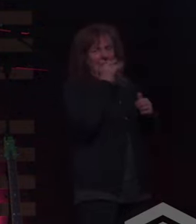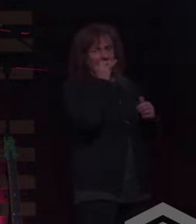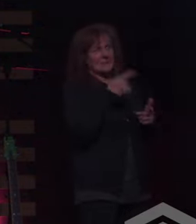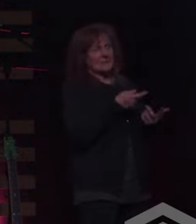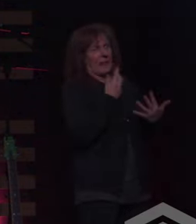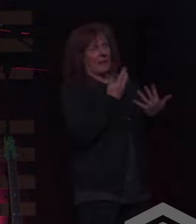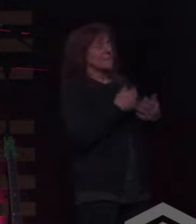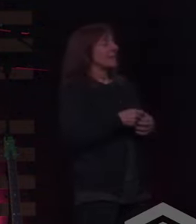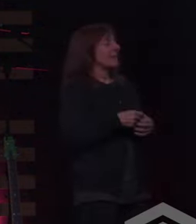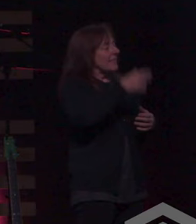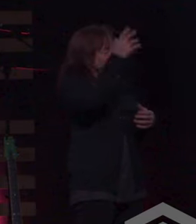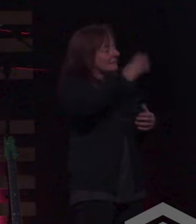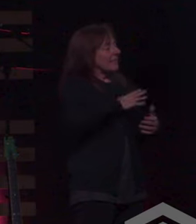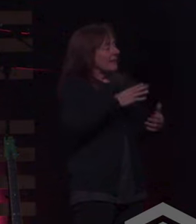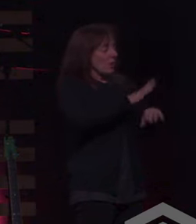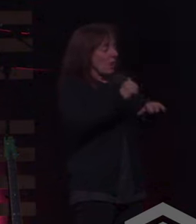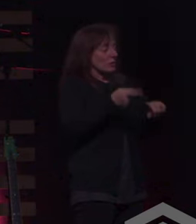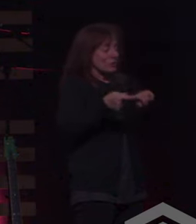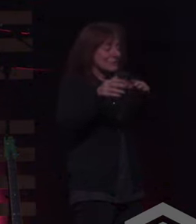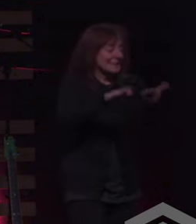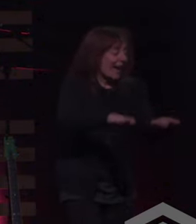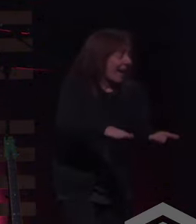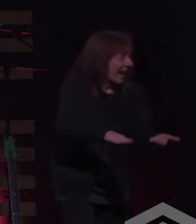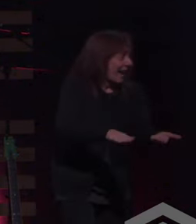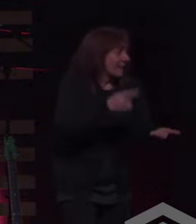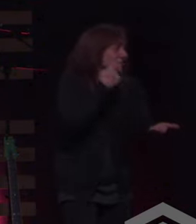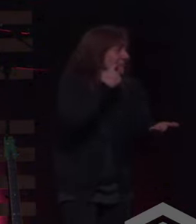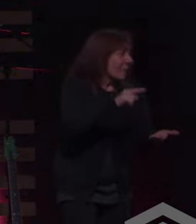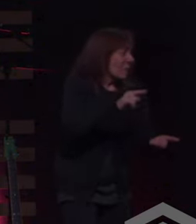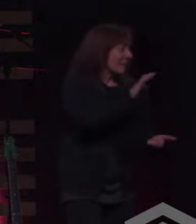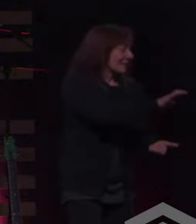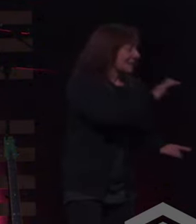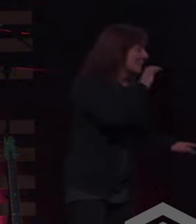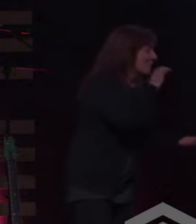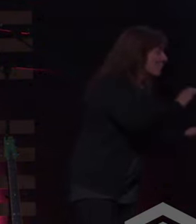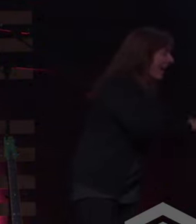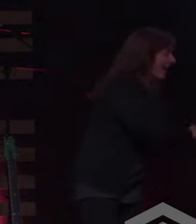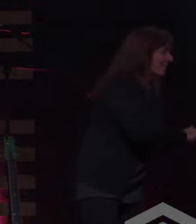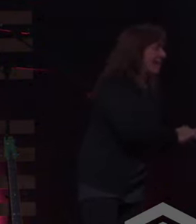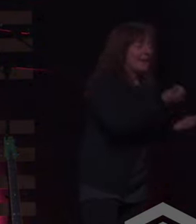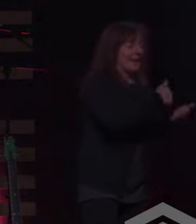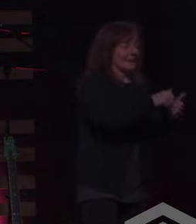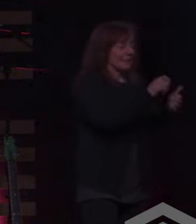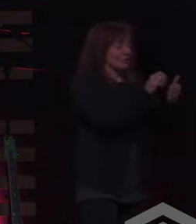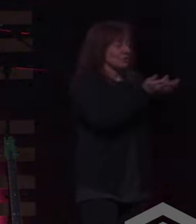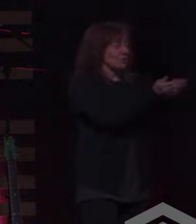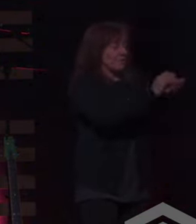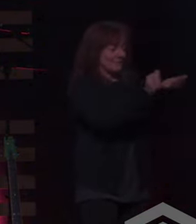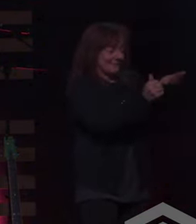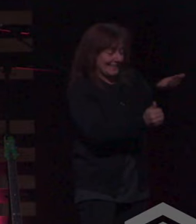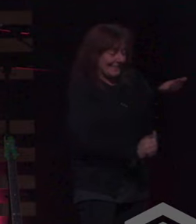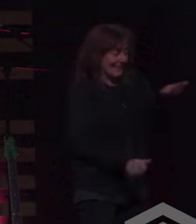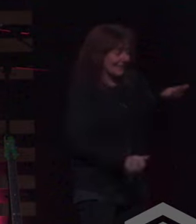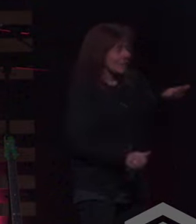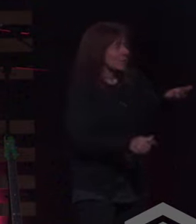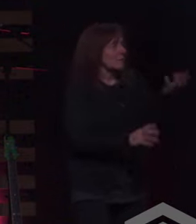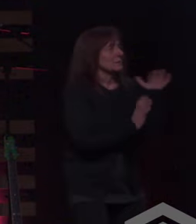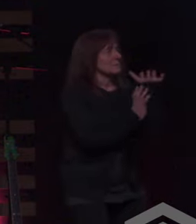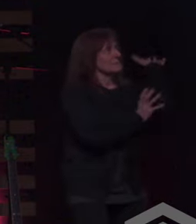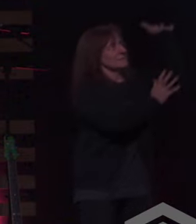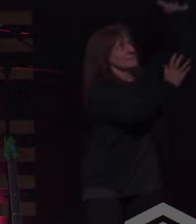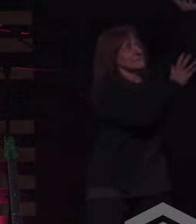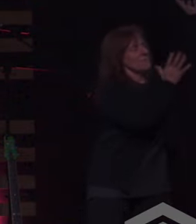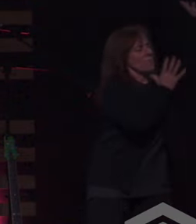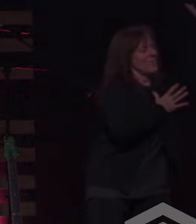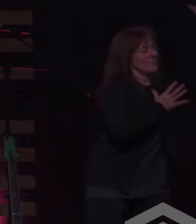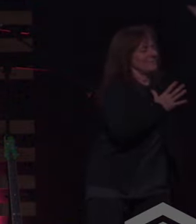He's called to die if necessary. This is graphically illustrated on any sinking ship as lifeboats are put over the side. The cry